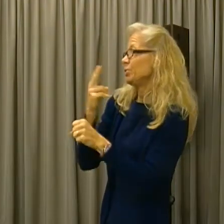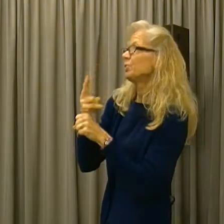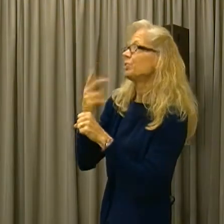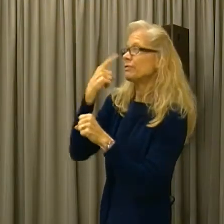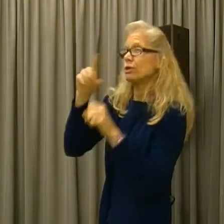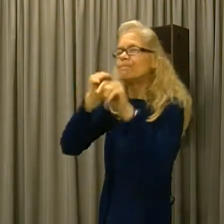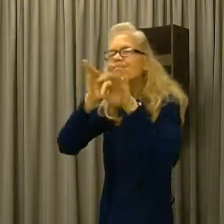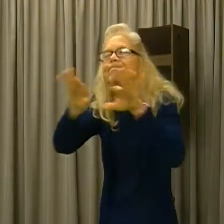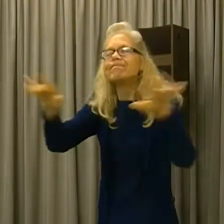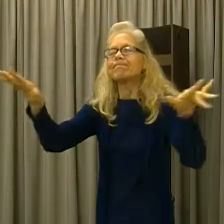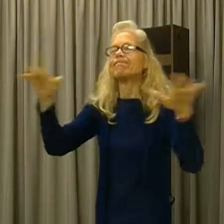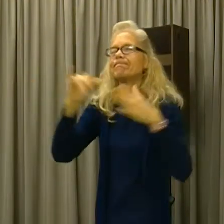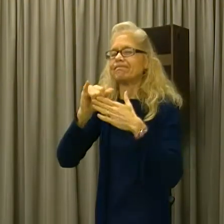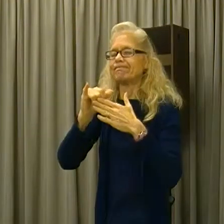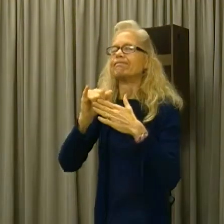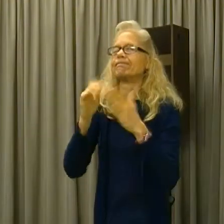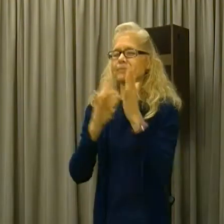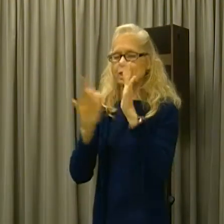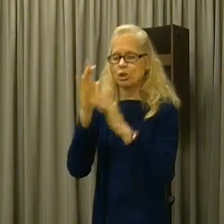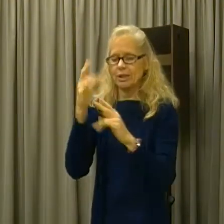name. Amen. Amen.